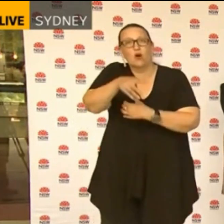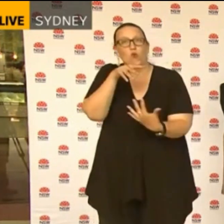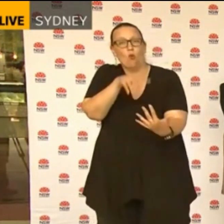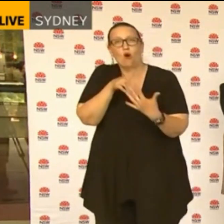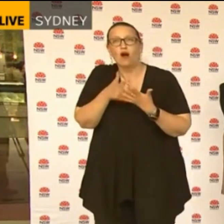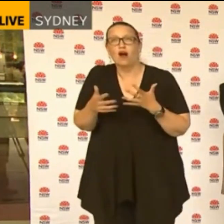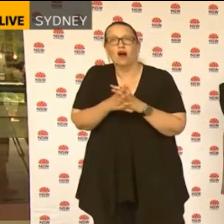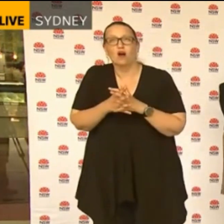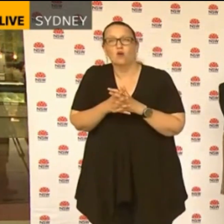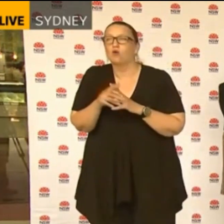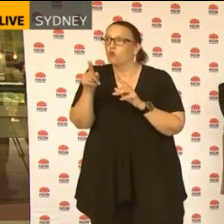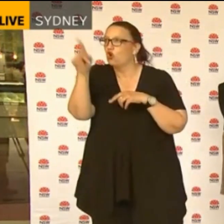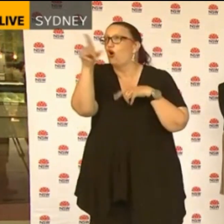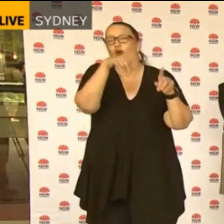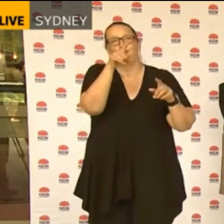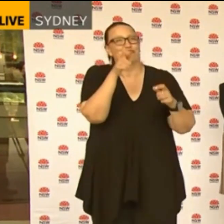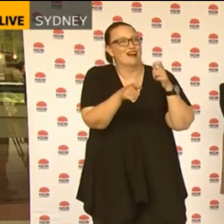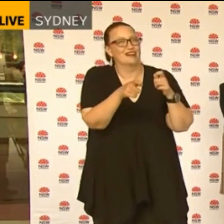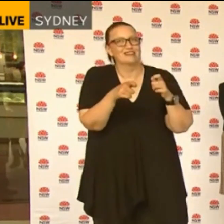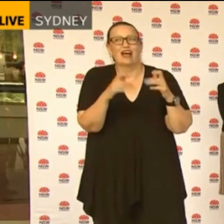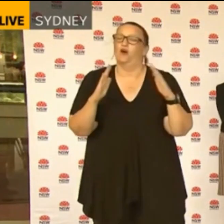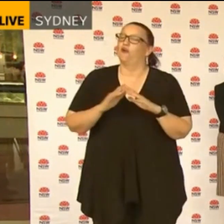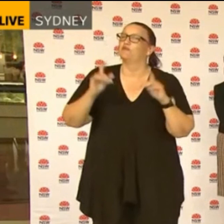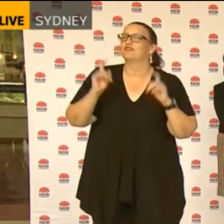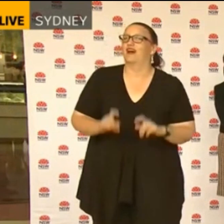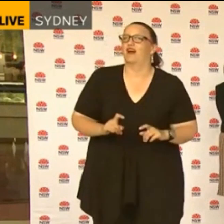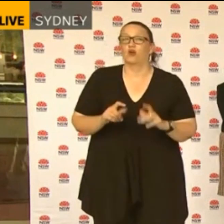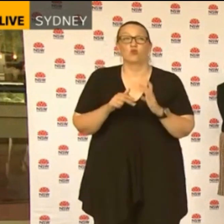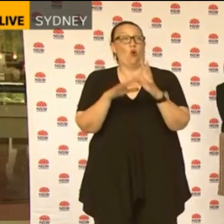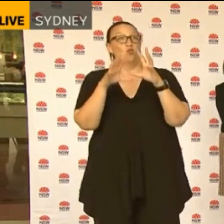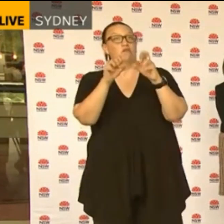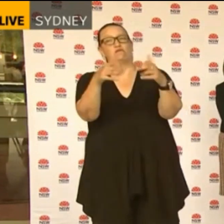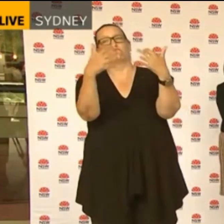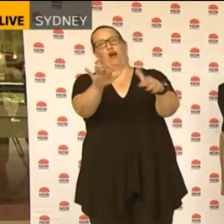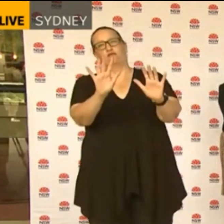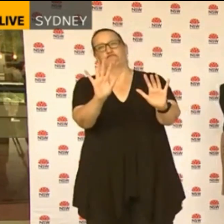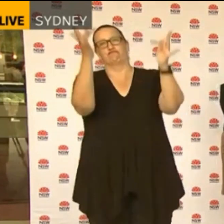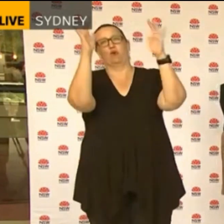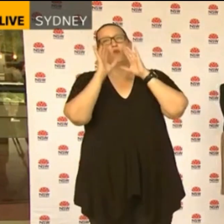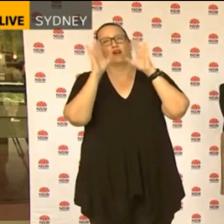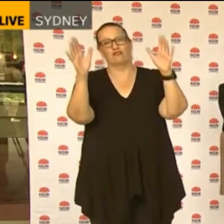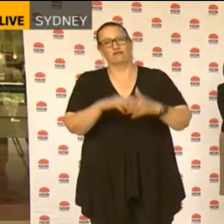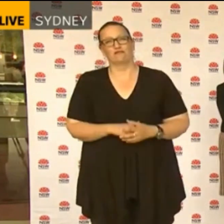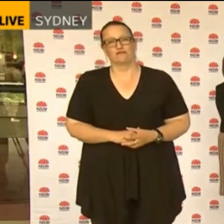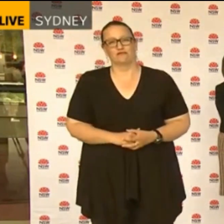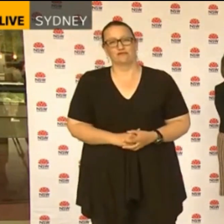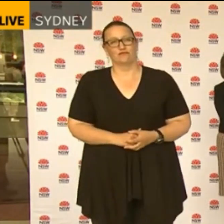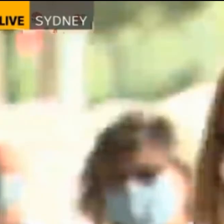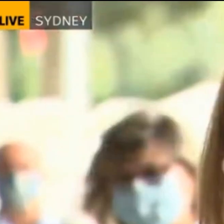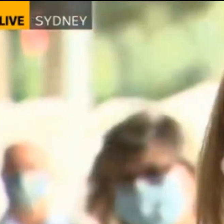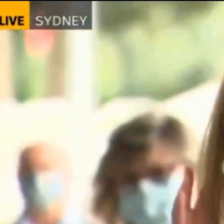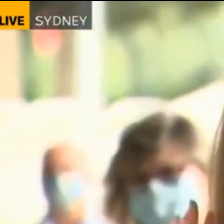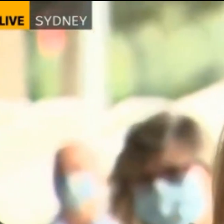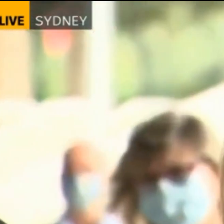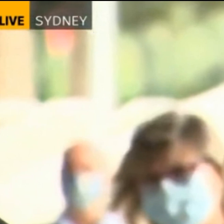all. We must do that. And the Northern Beaches were a shining example of doing precisely that. Can you just get your thoughts on